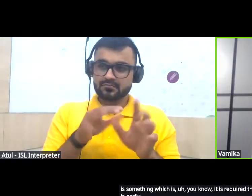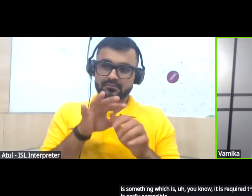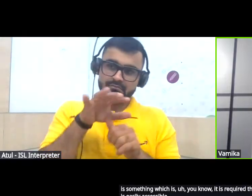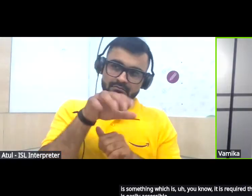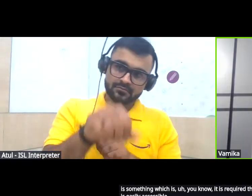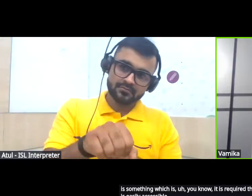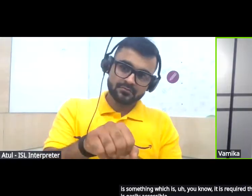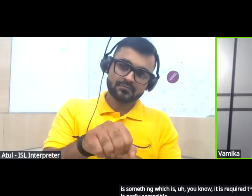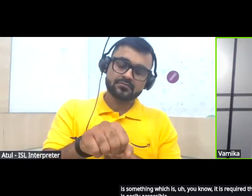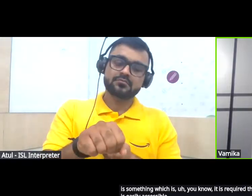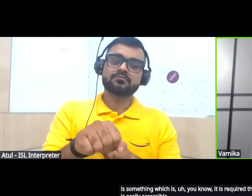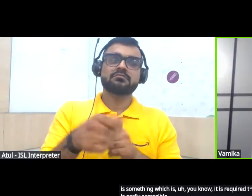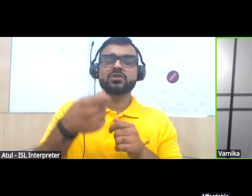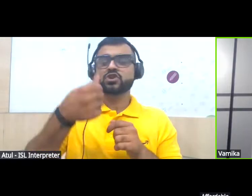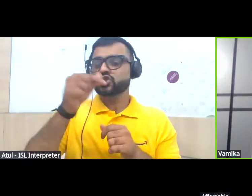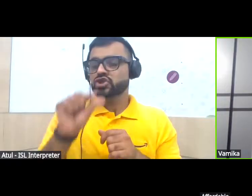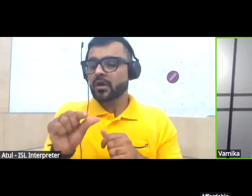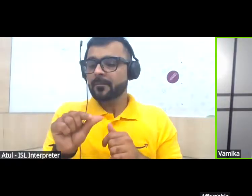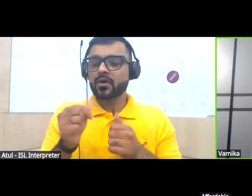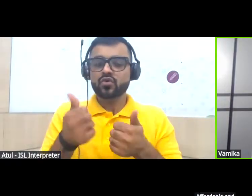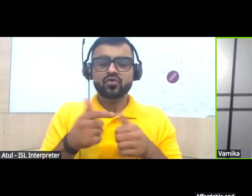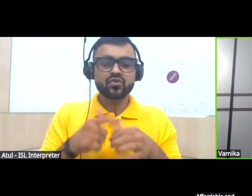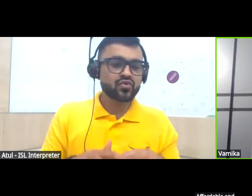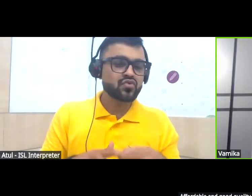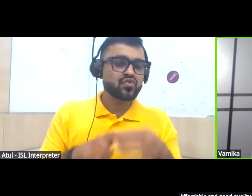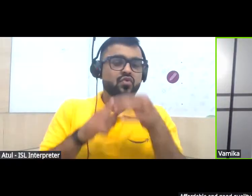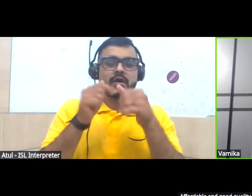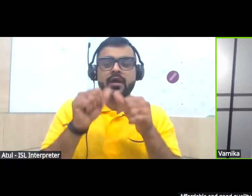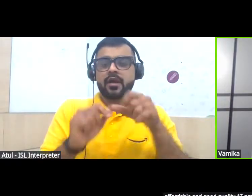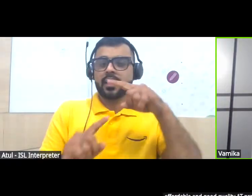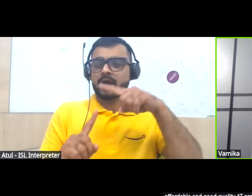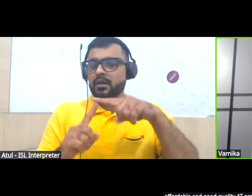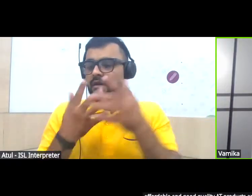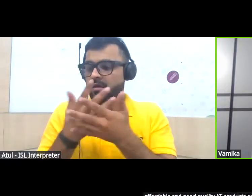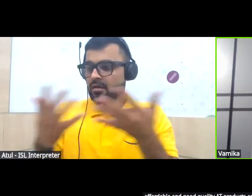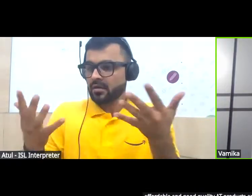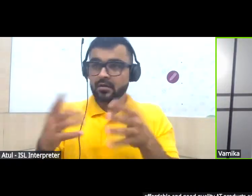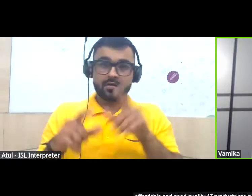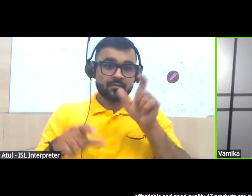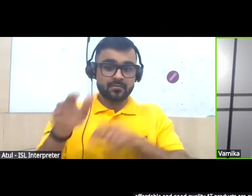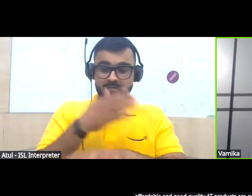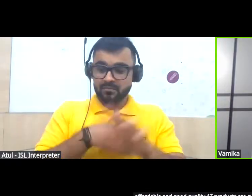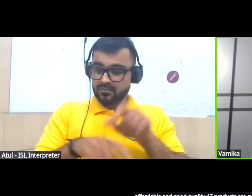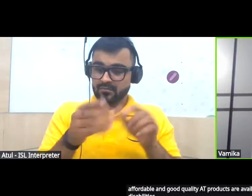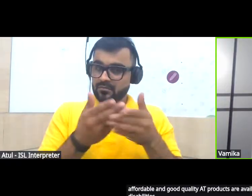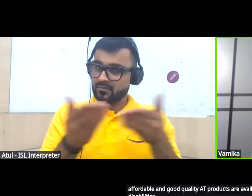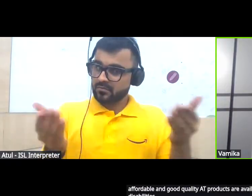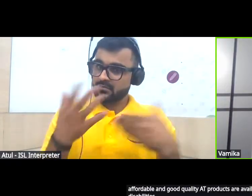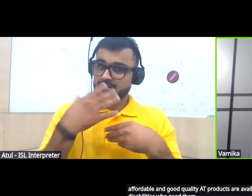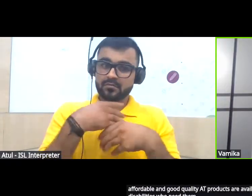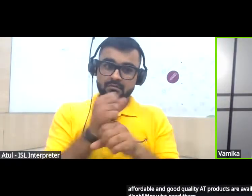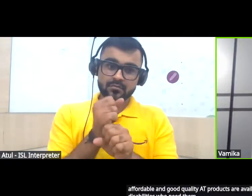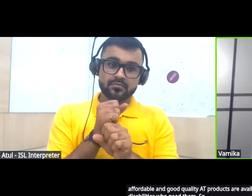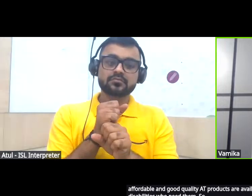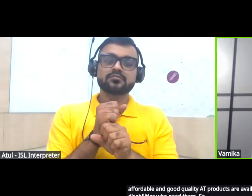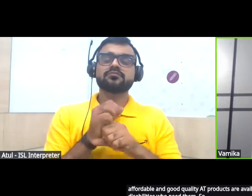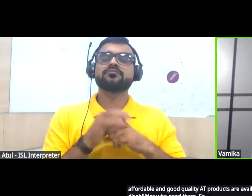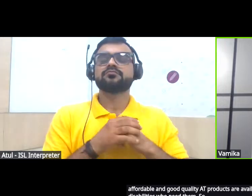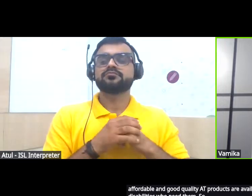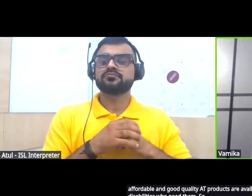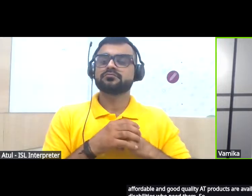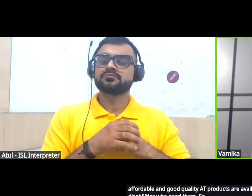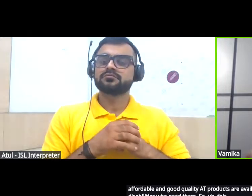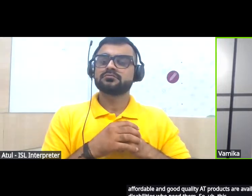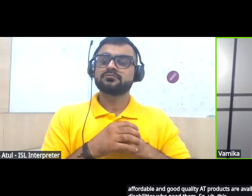accessible, affordable, and good quality AT products are available to people with disabilities who need them. So,